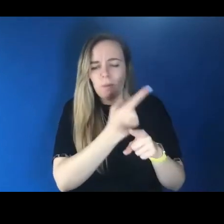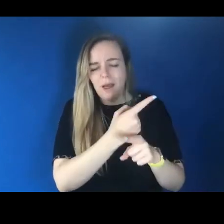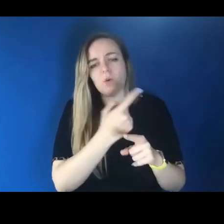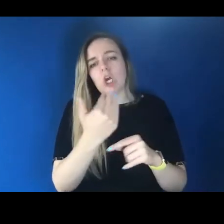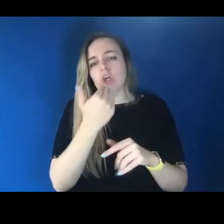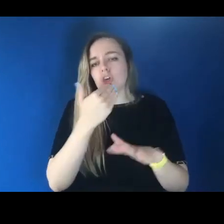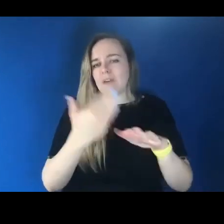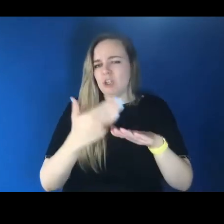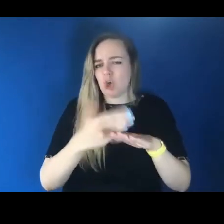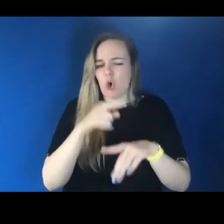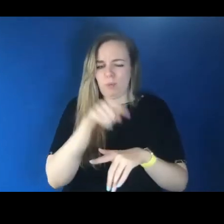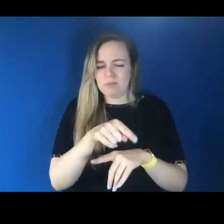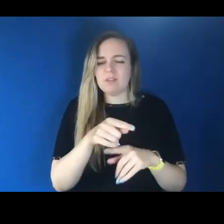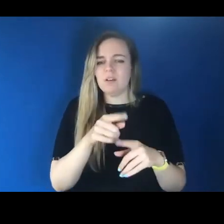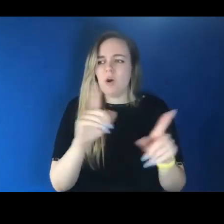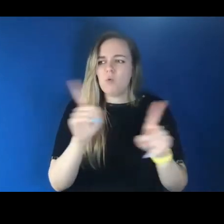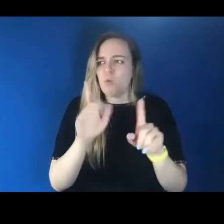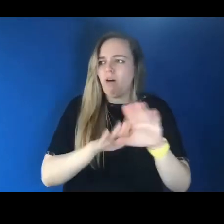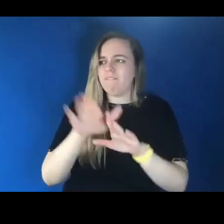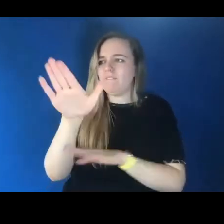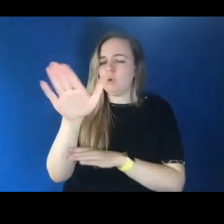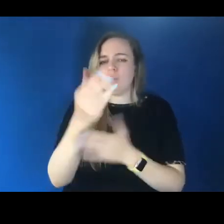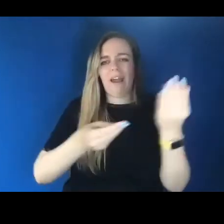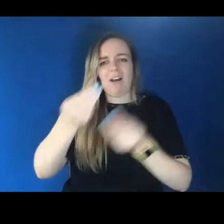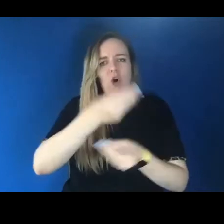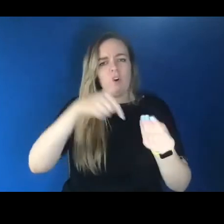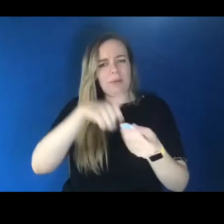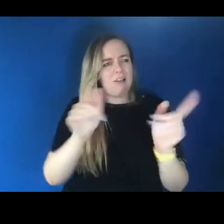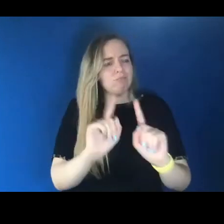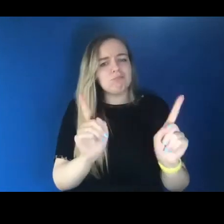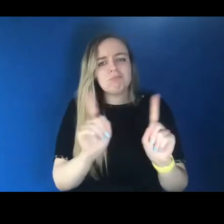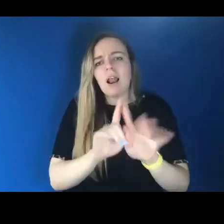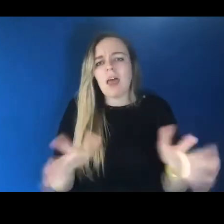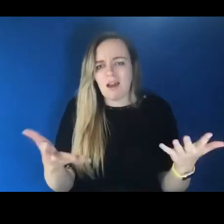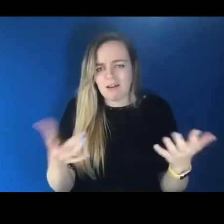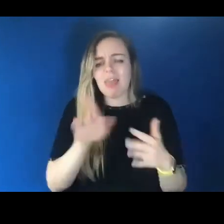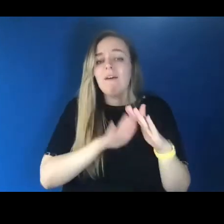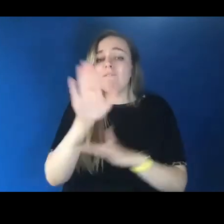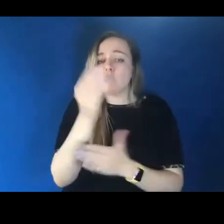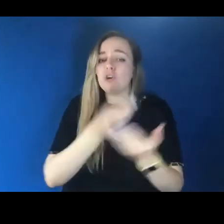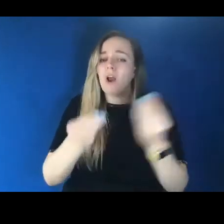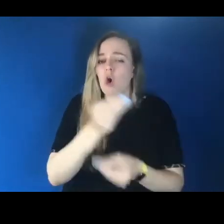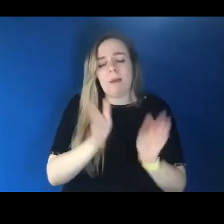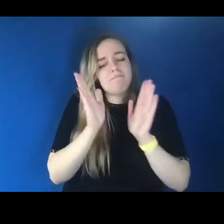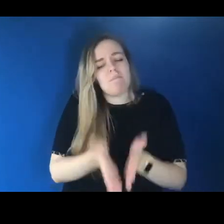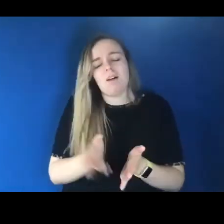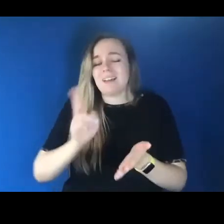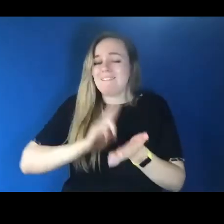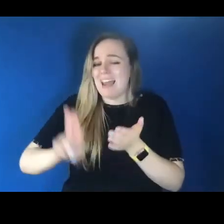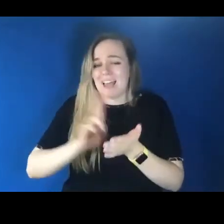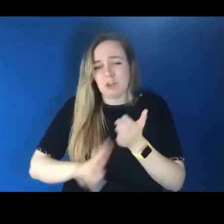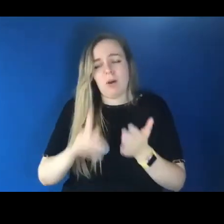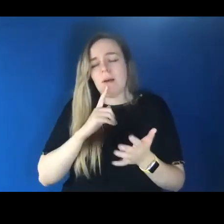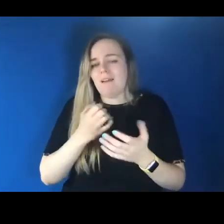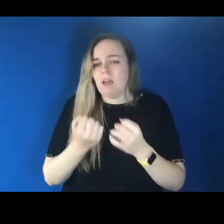jobs being about actually what does our future economy look like? And that future economy has to have nature and thriving